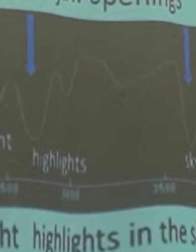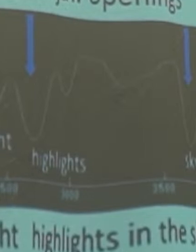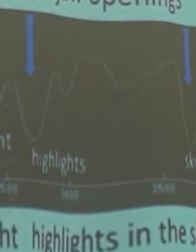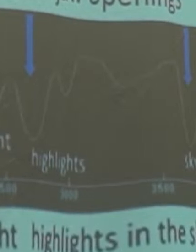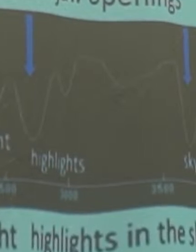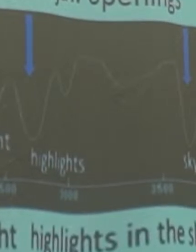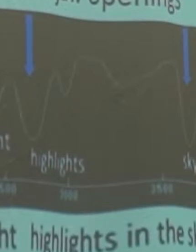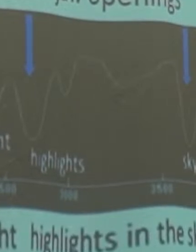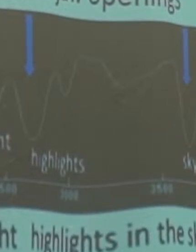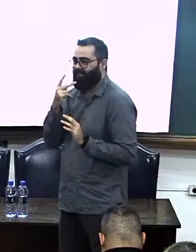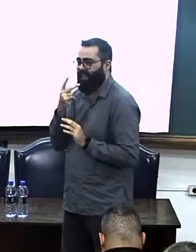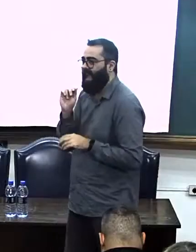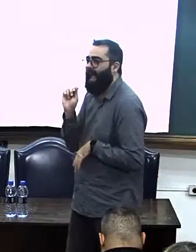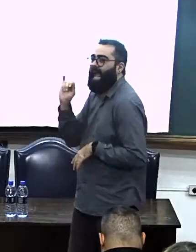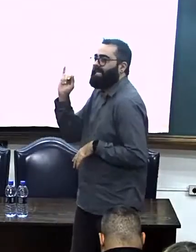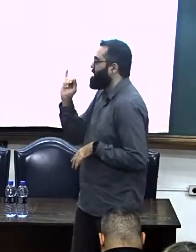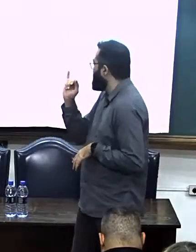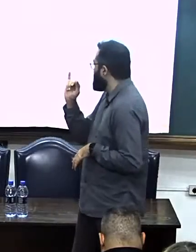part.